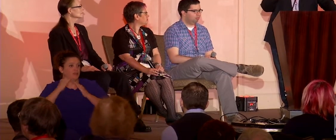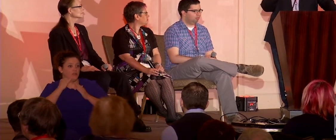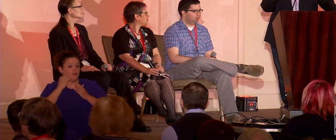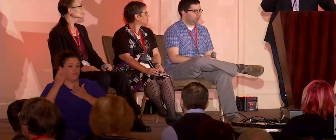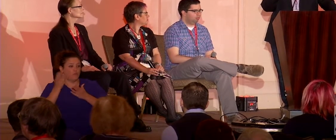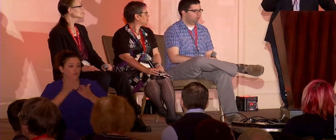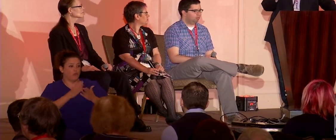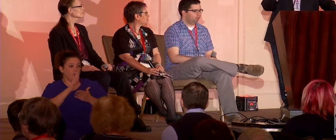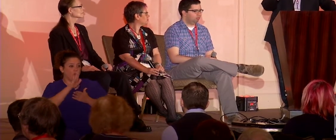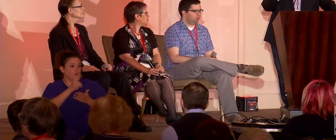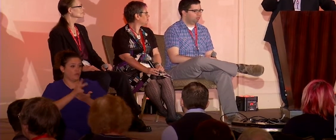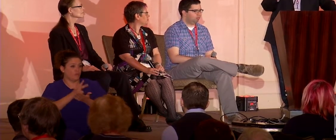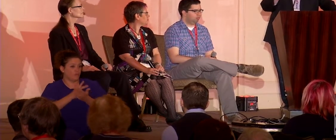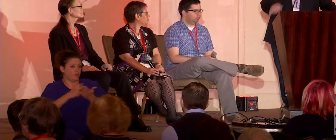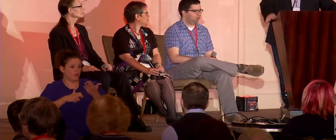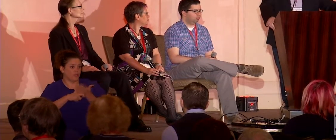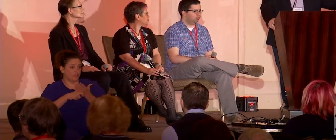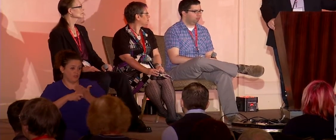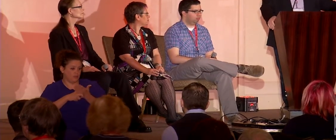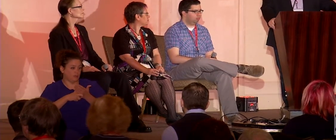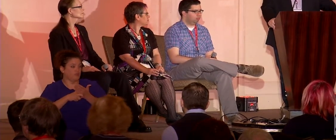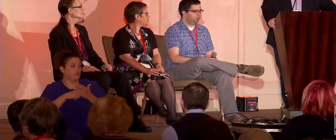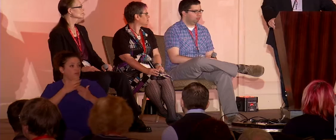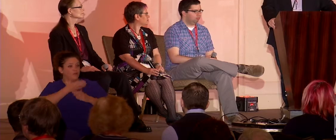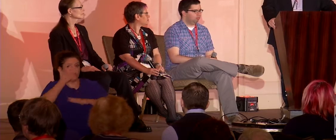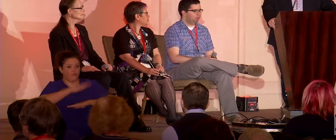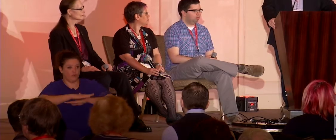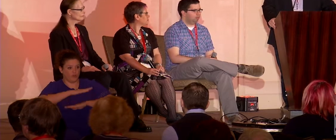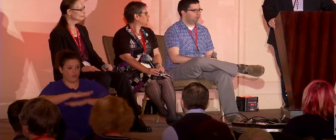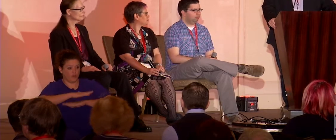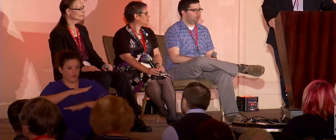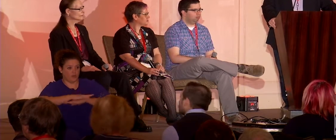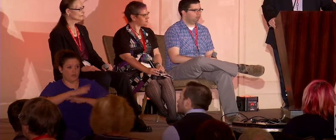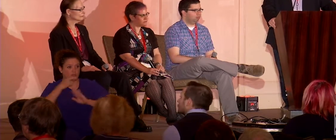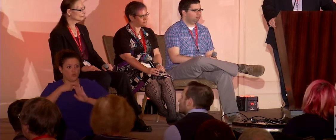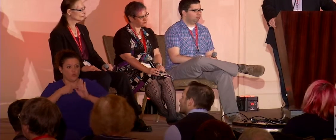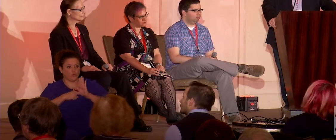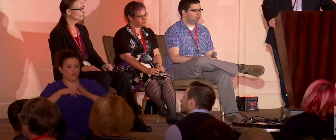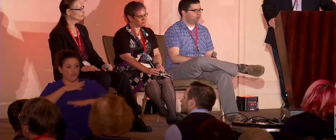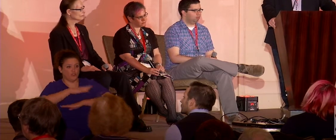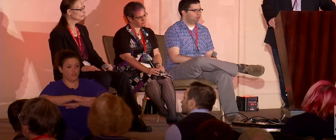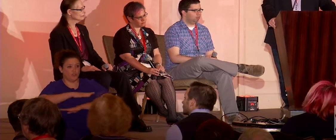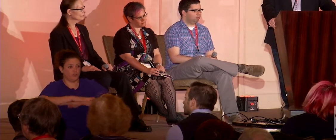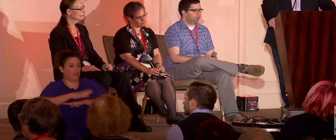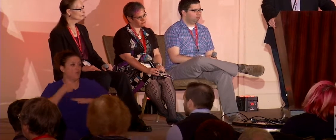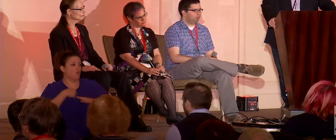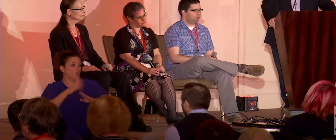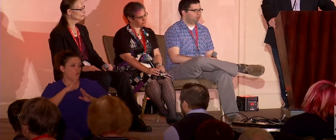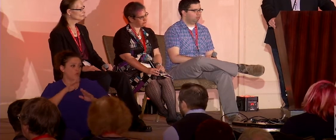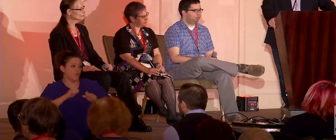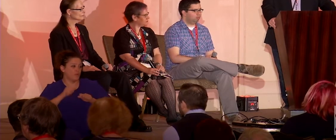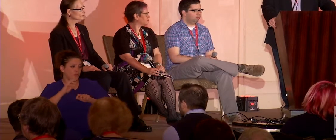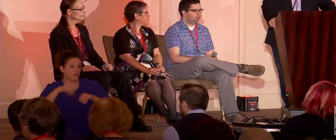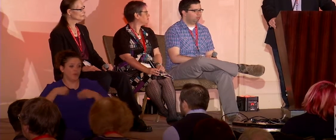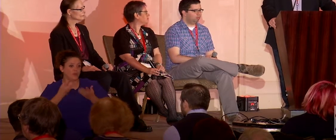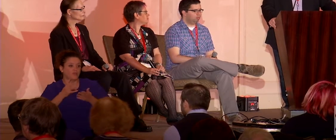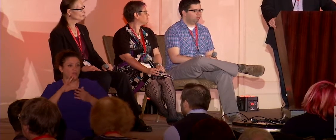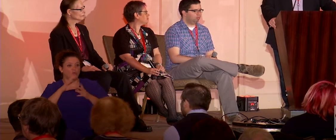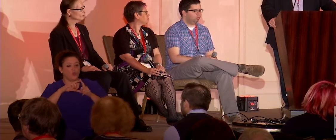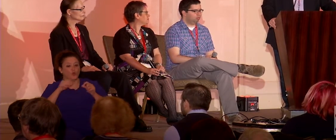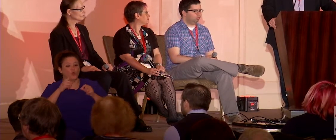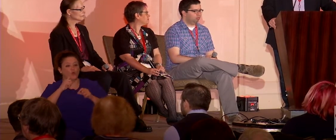parking ticket, your stub, to the front desk or to the registration desk here, we will be able to give you a $5 off